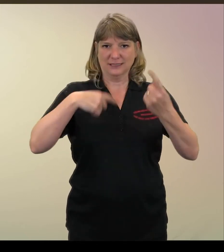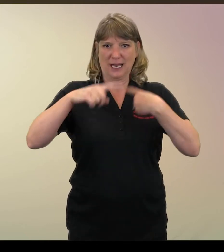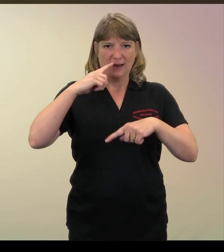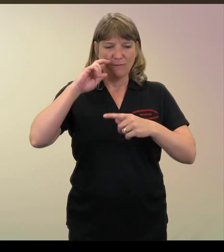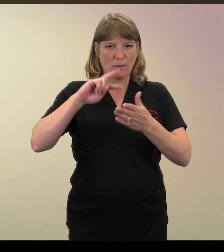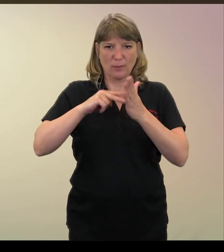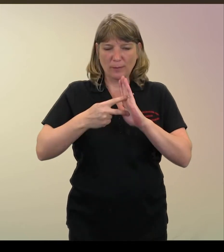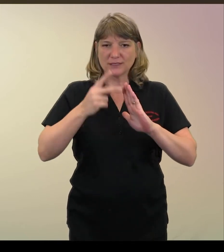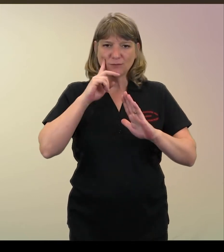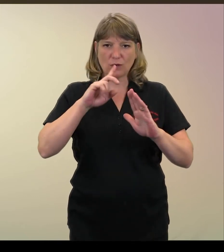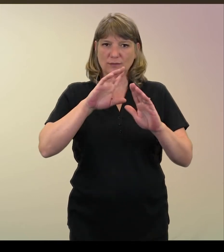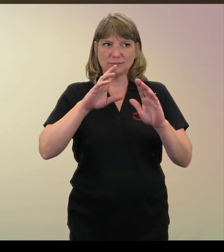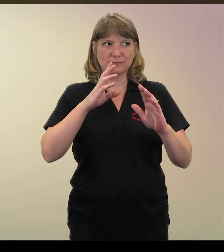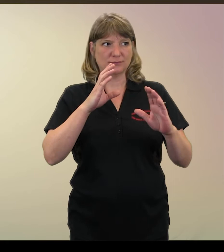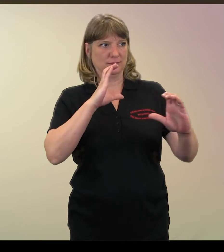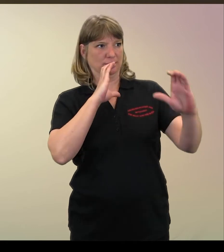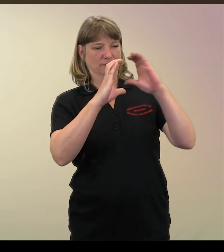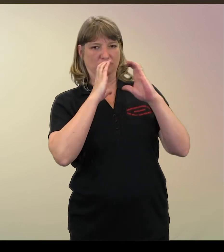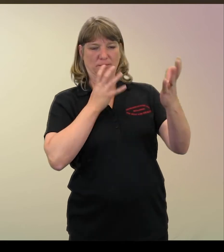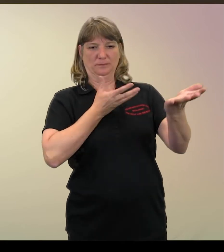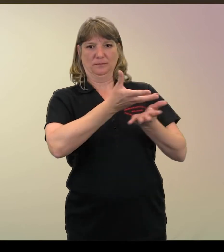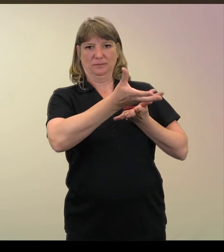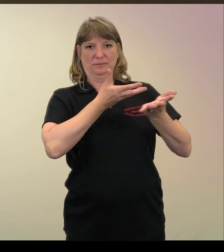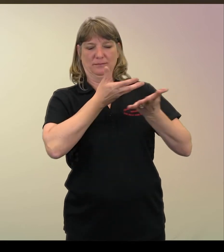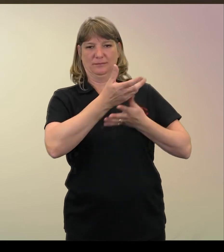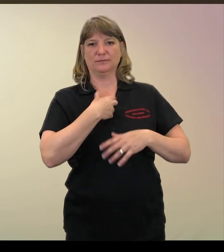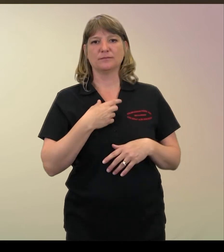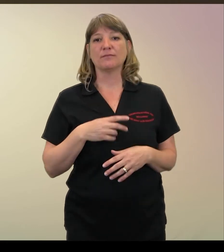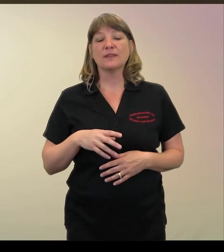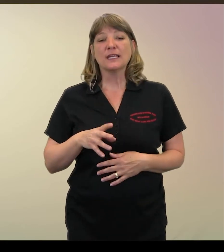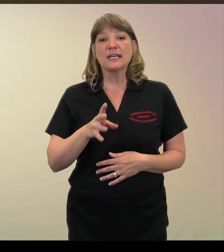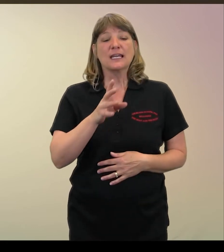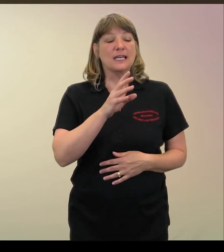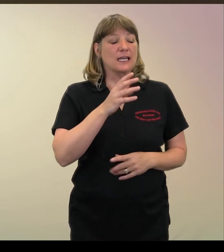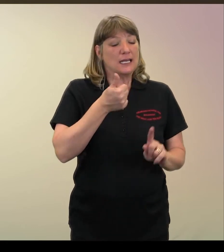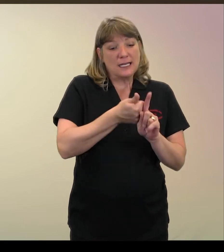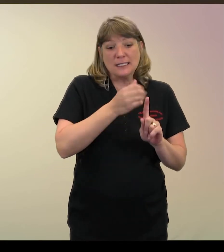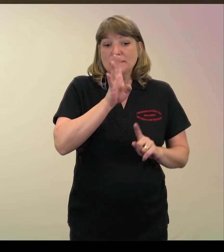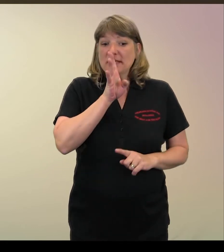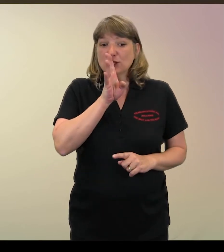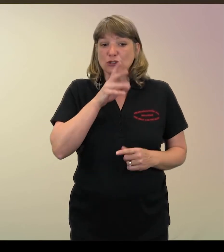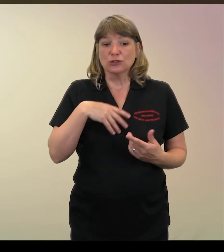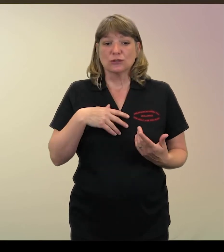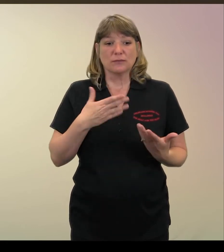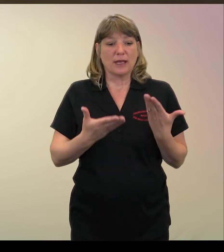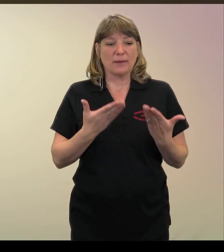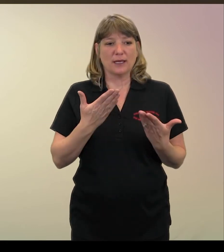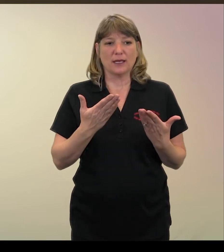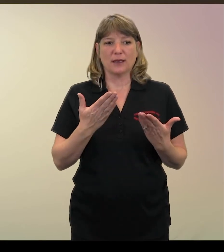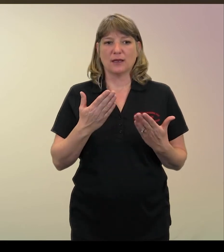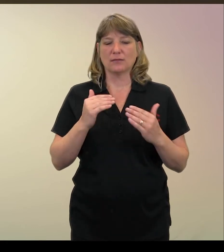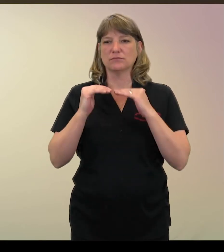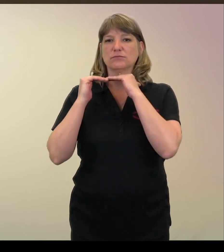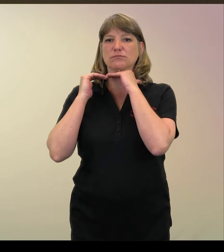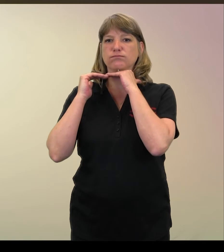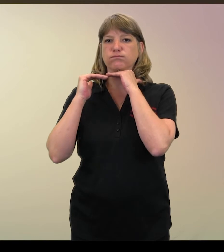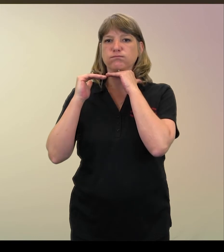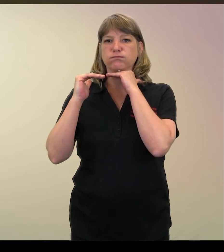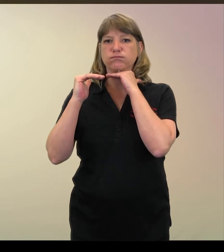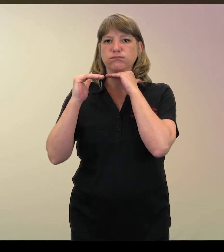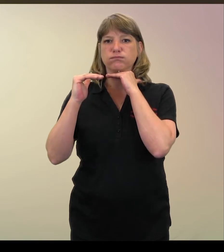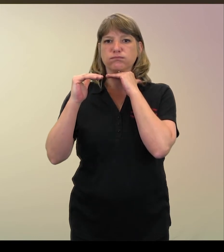signing for the purposes of communicating with other people. If they're using speech, you might see children who have kind